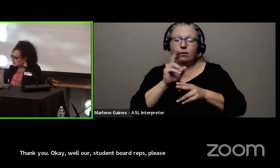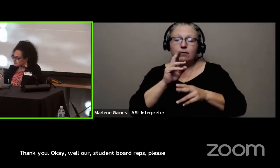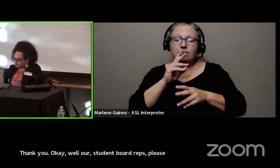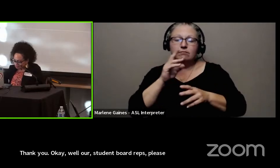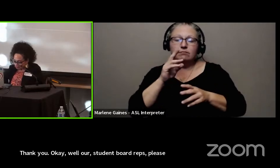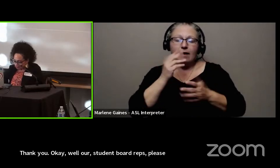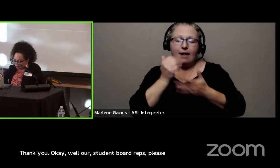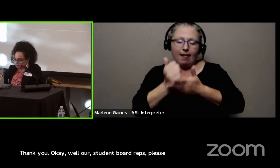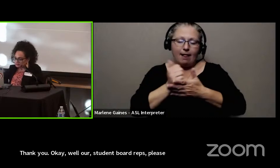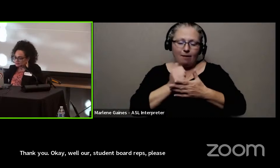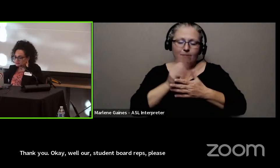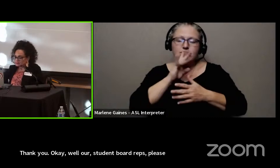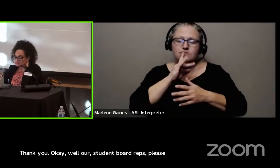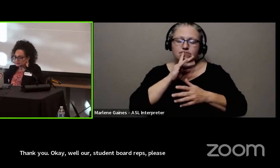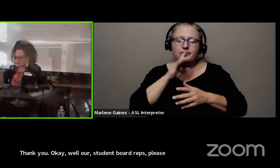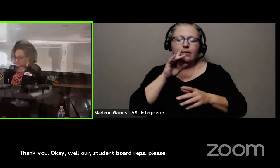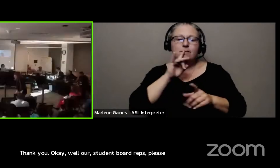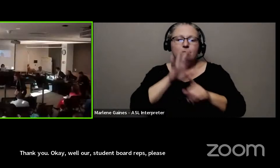Allegiance?